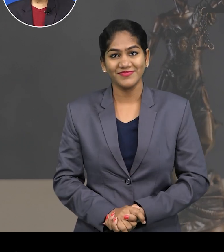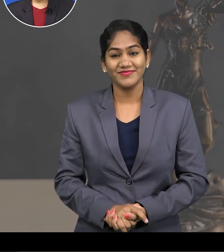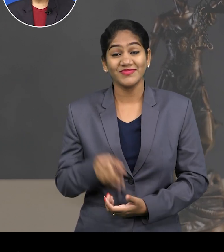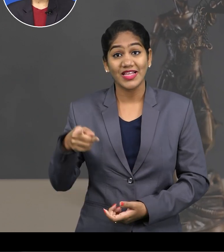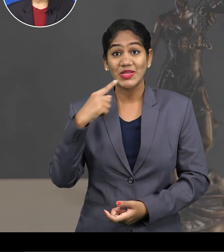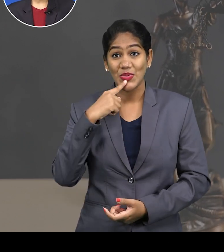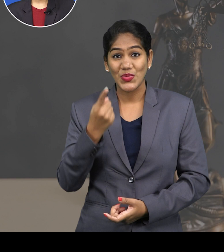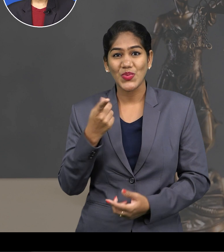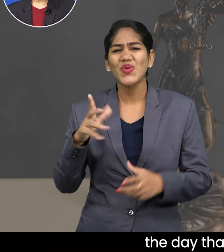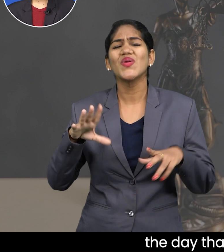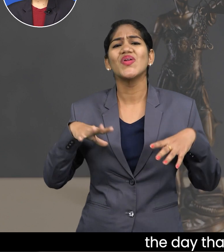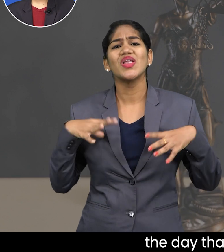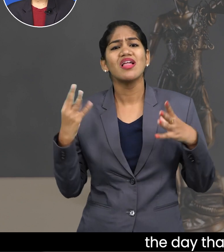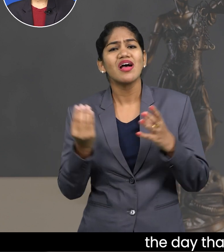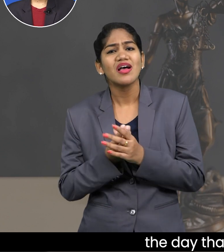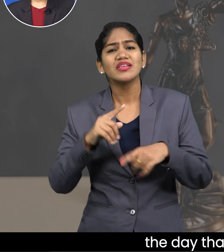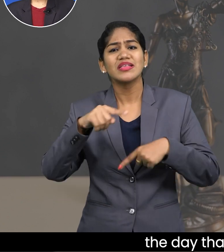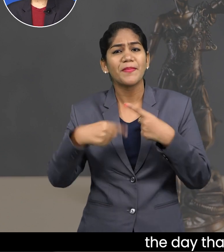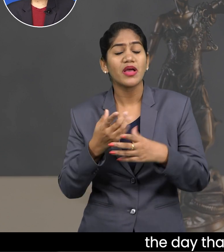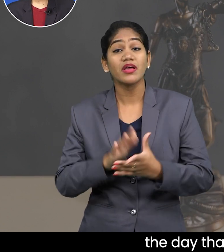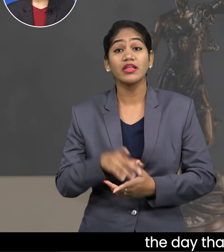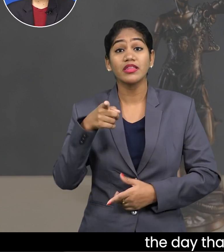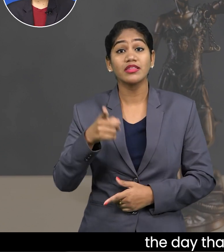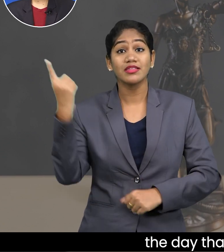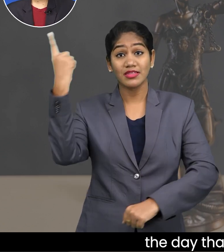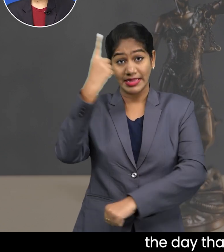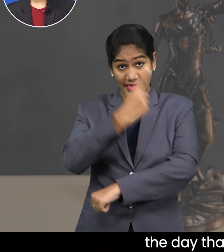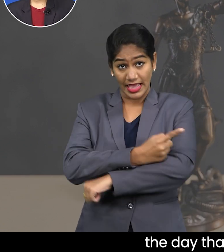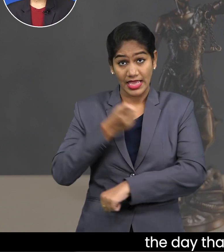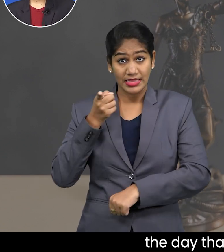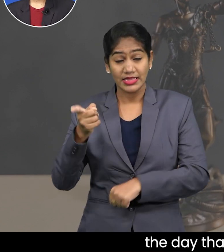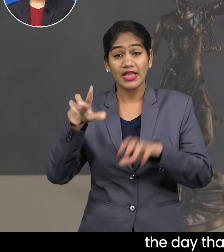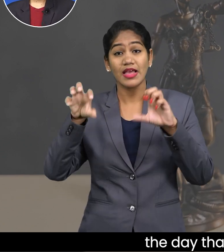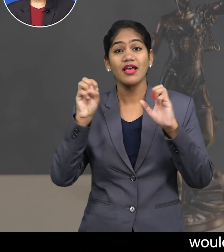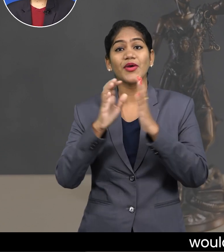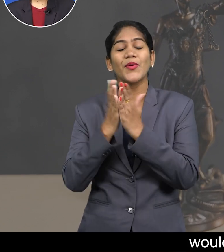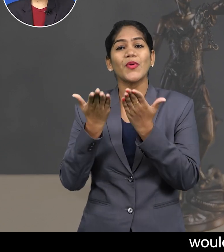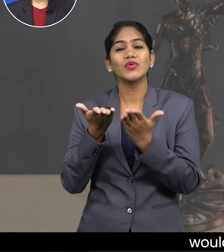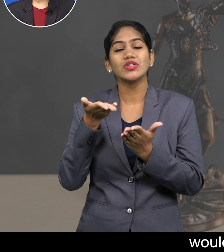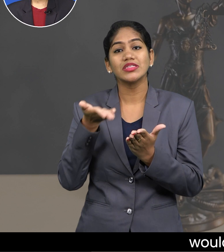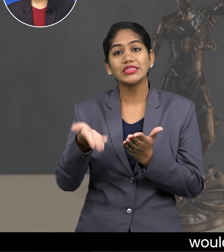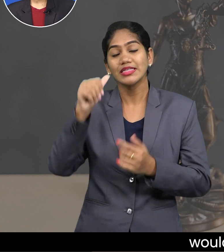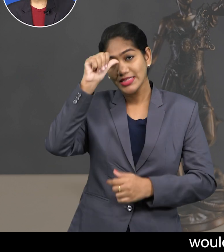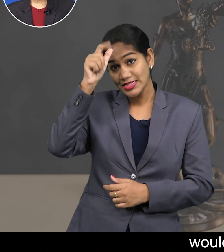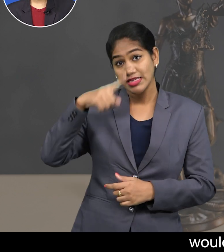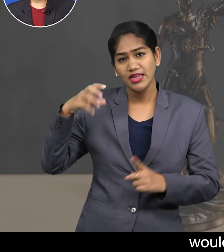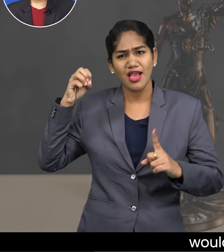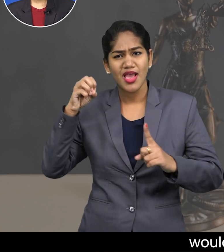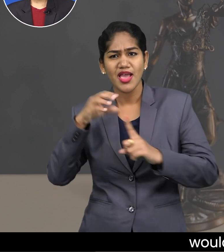Told us about the day that the Constitution of India would come into